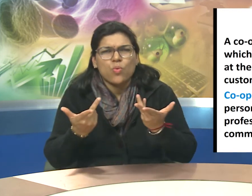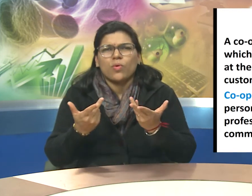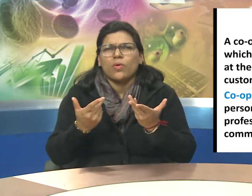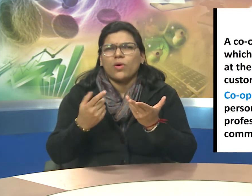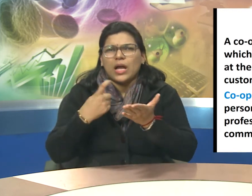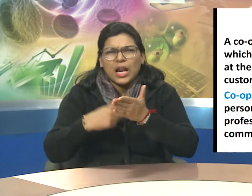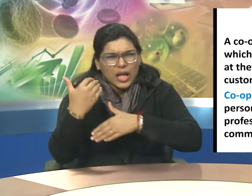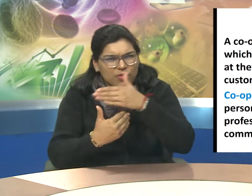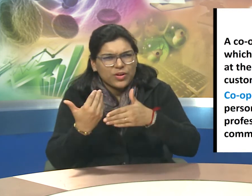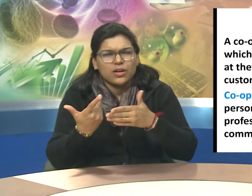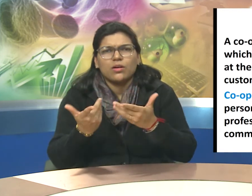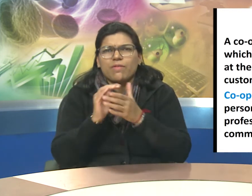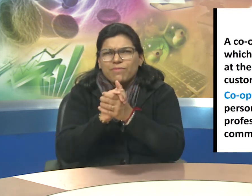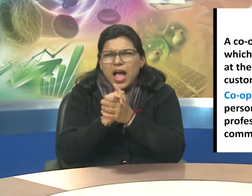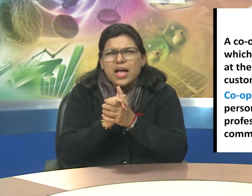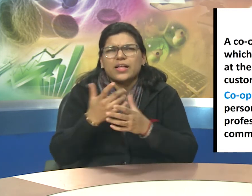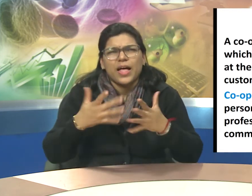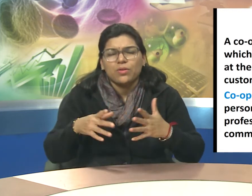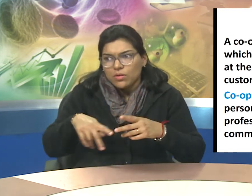the customers of their bank.